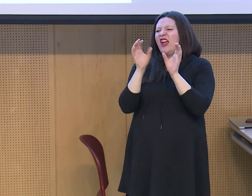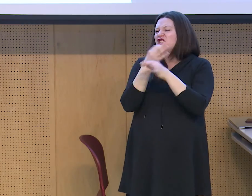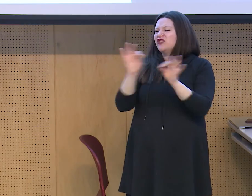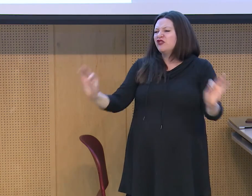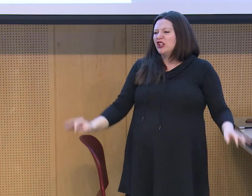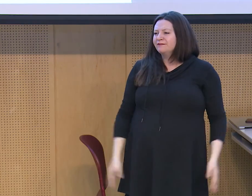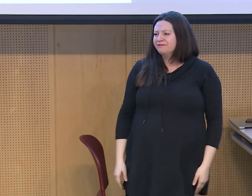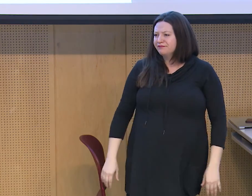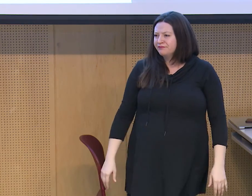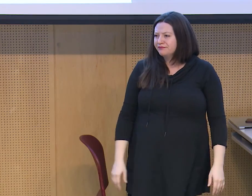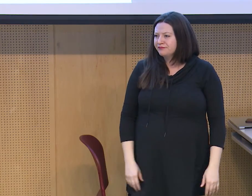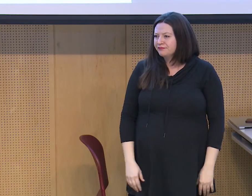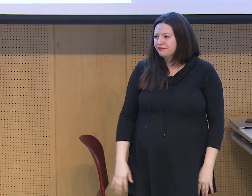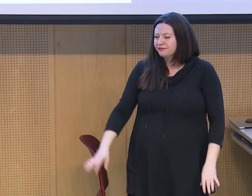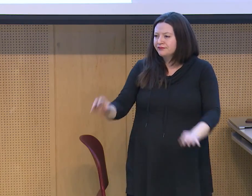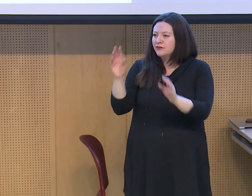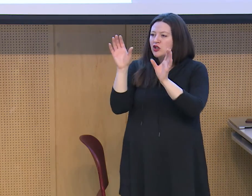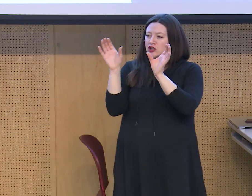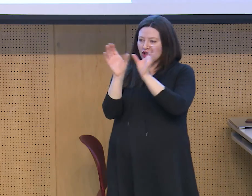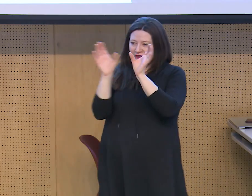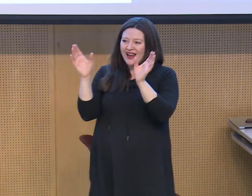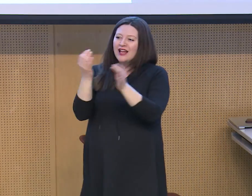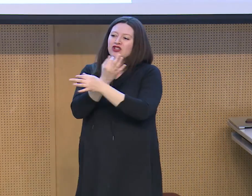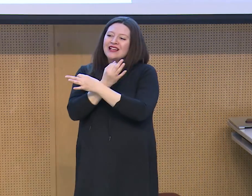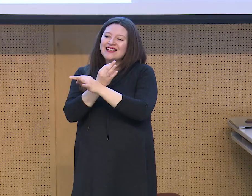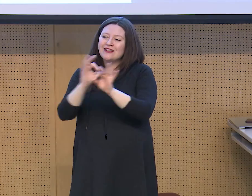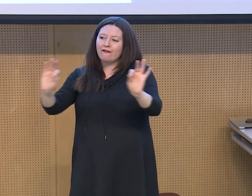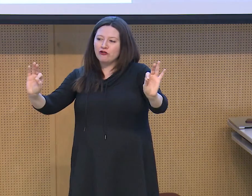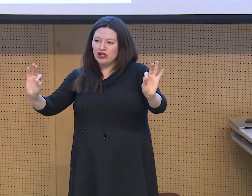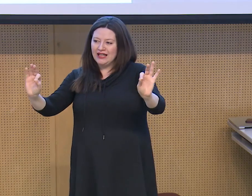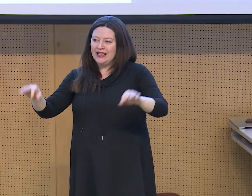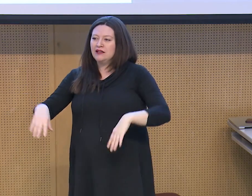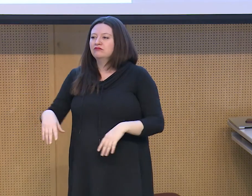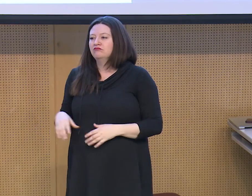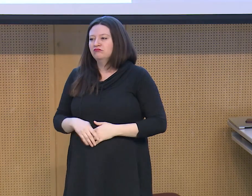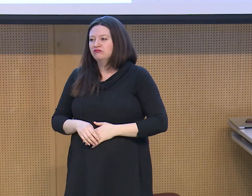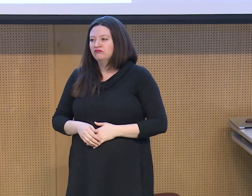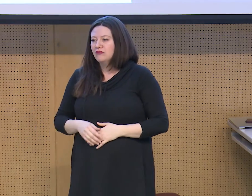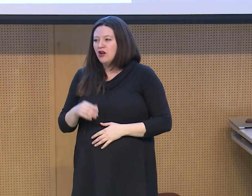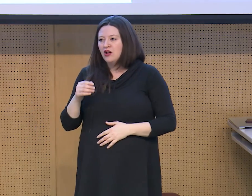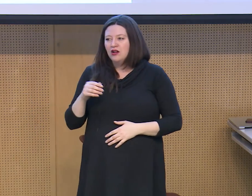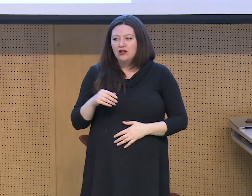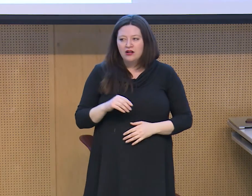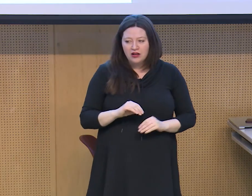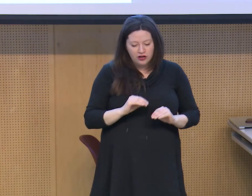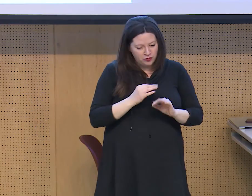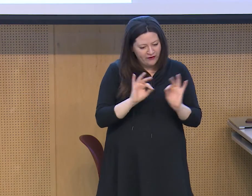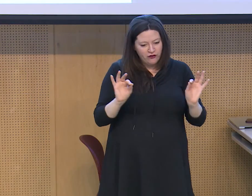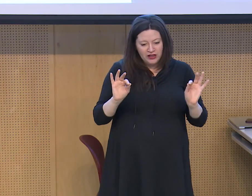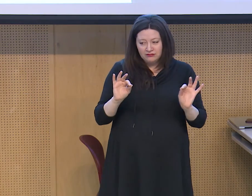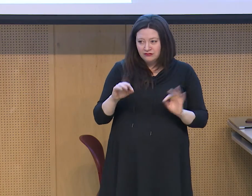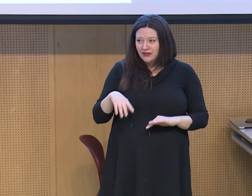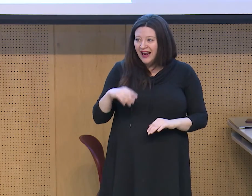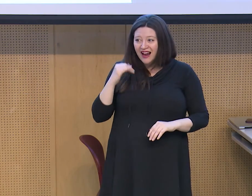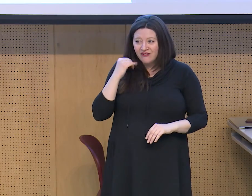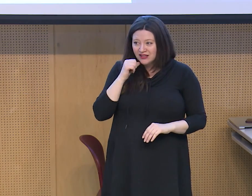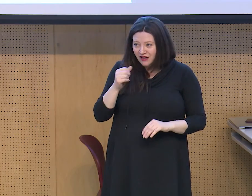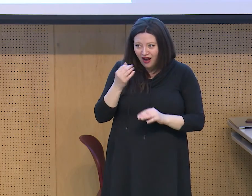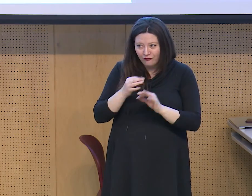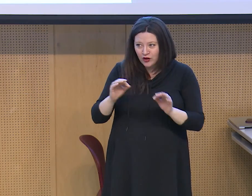No, the certification is free. The certification is free. $65 is for the van a day. If it's not